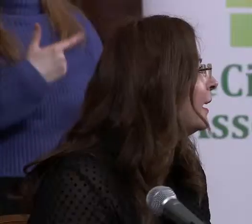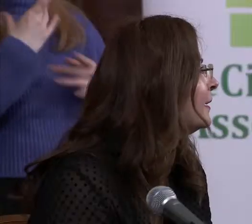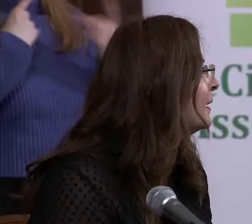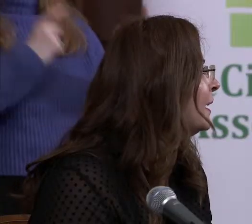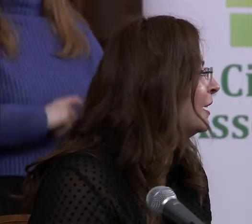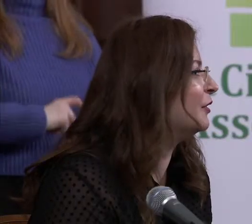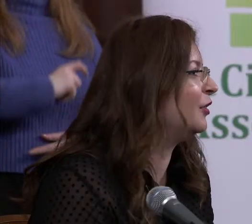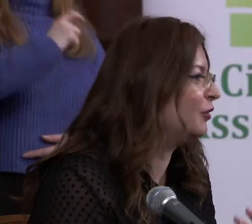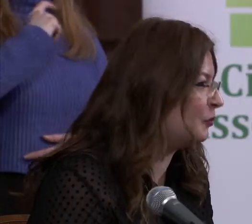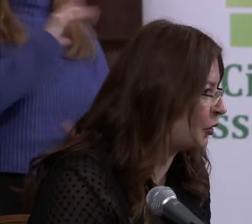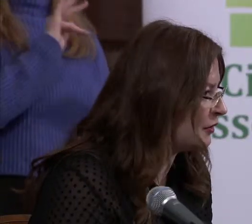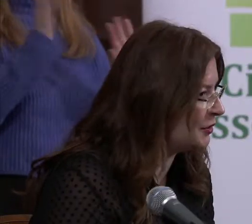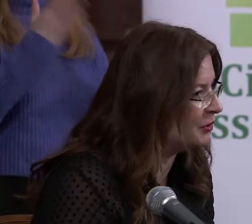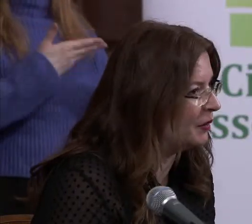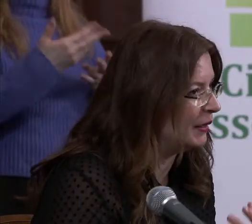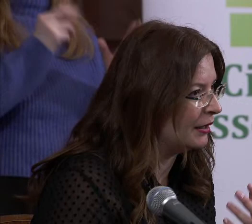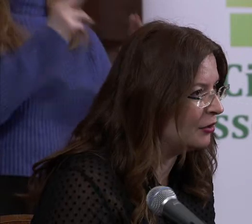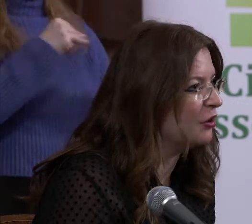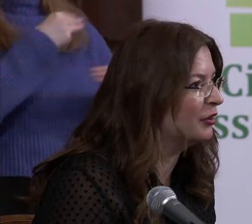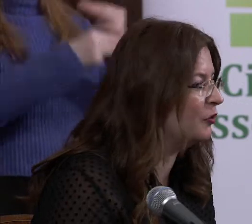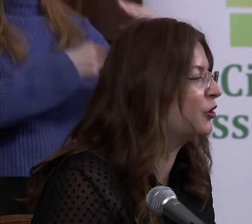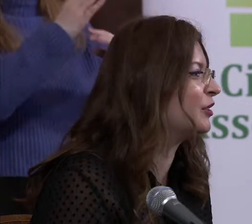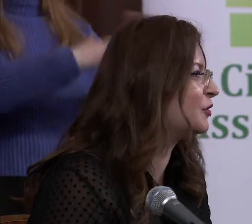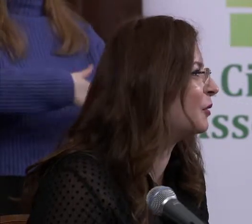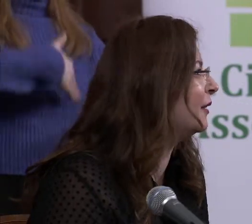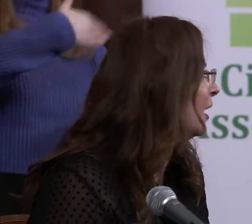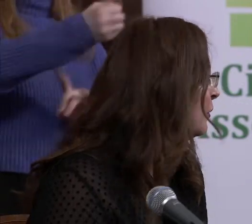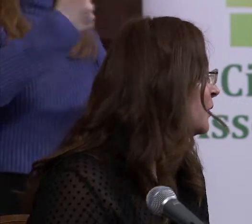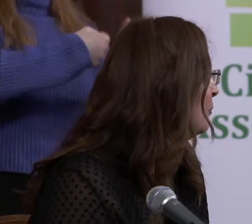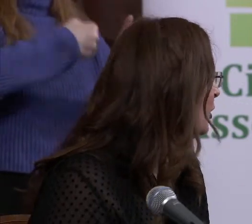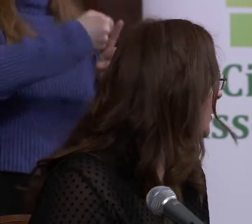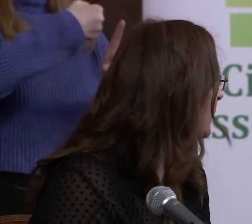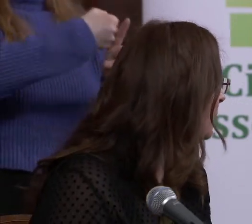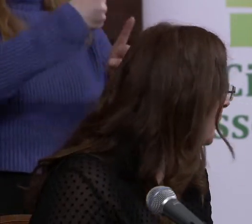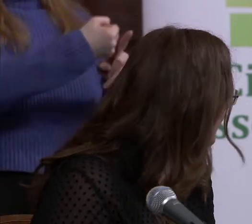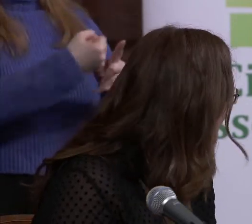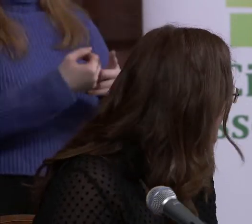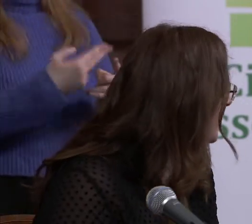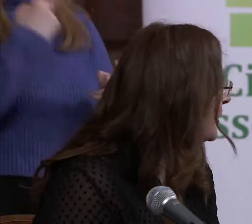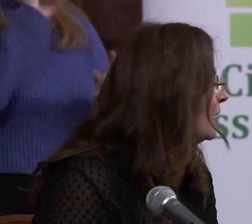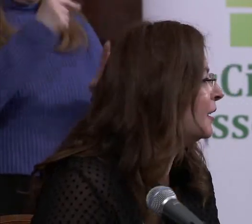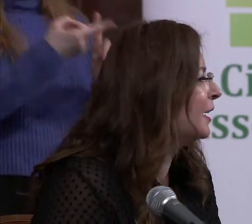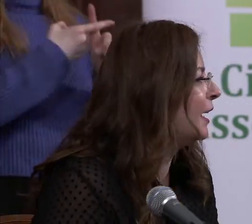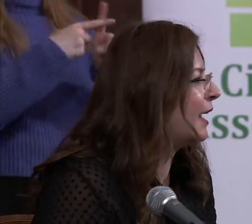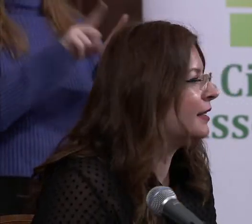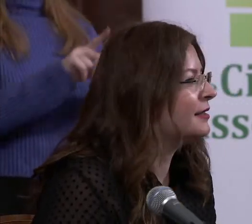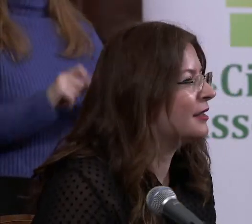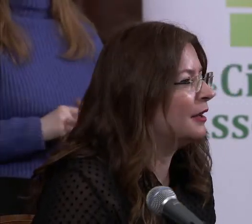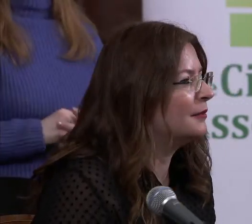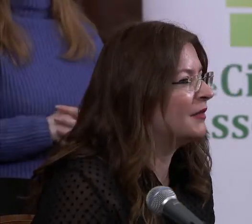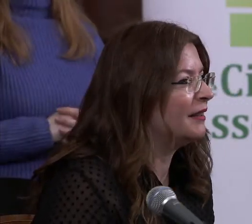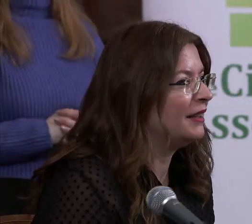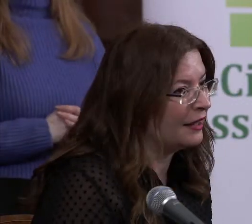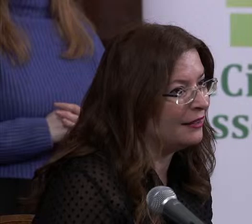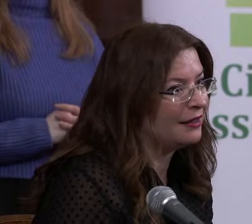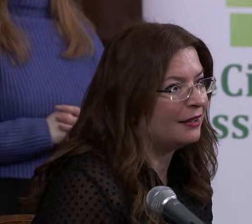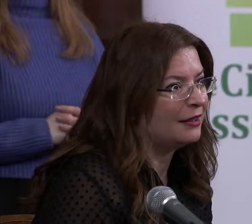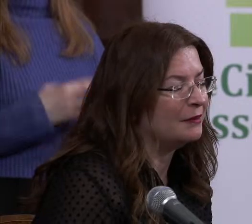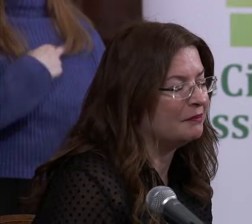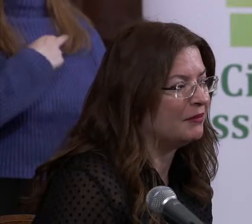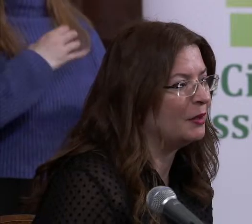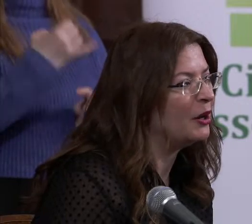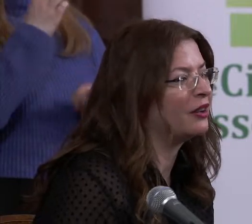confidence that even though the process will be a long, laborious one, the outcome will be positive. And in the